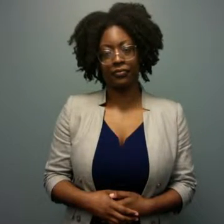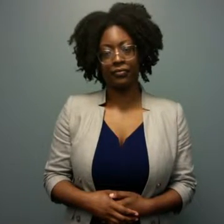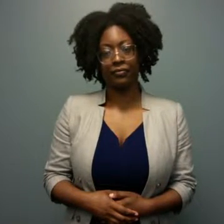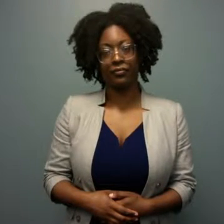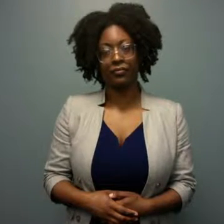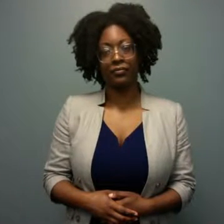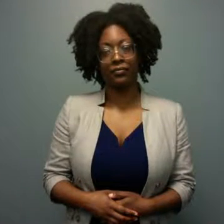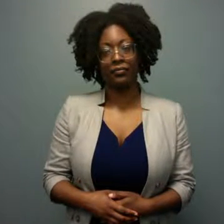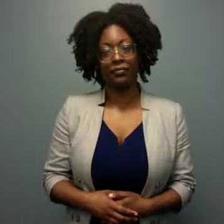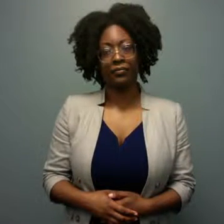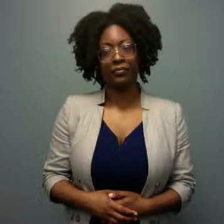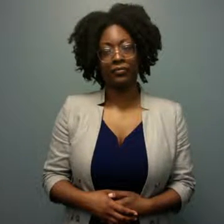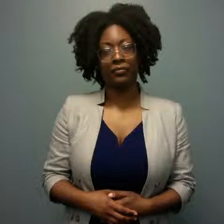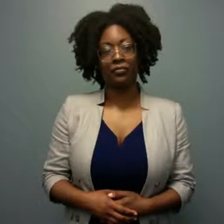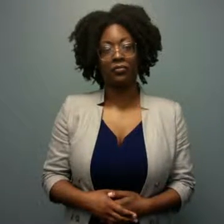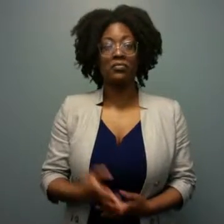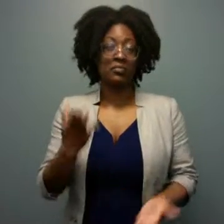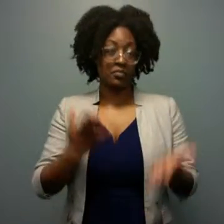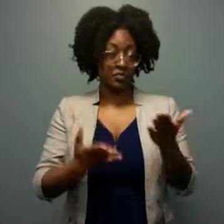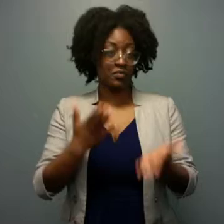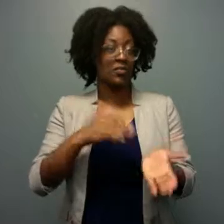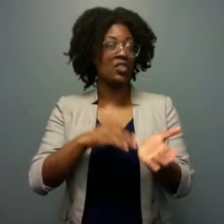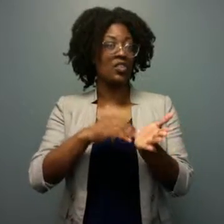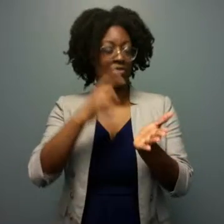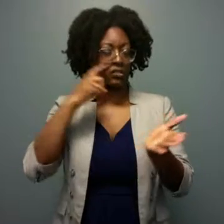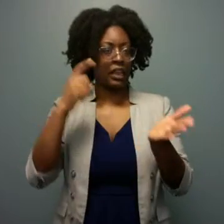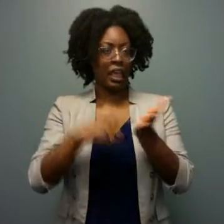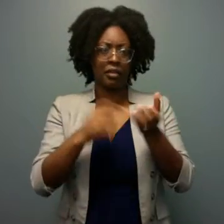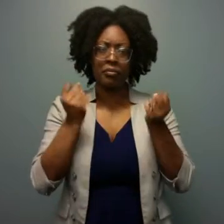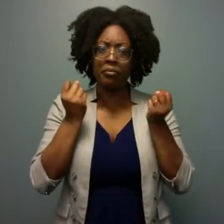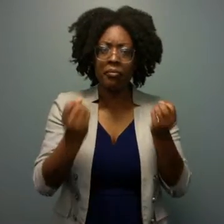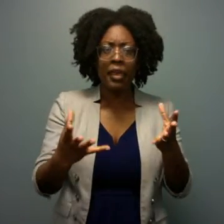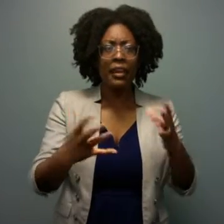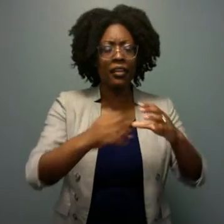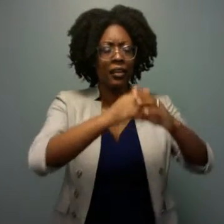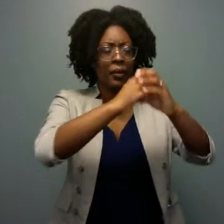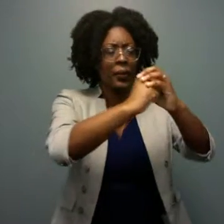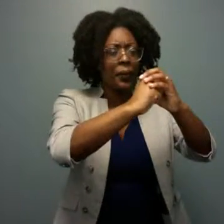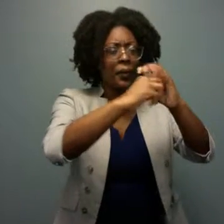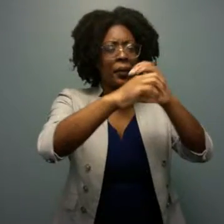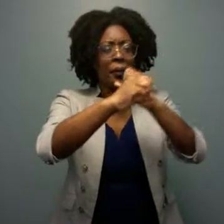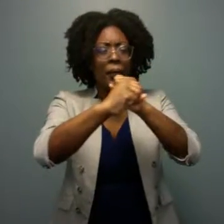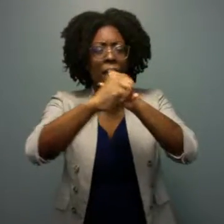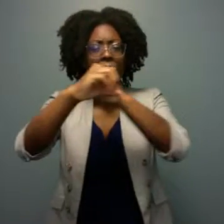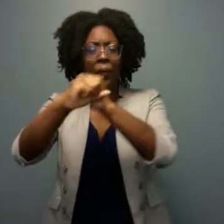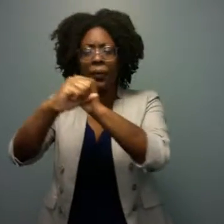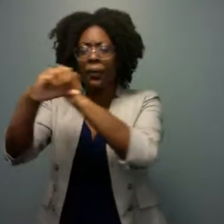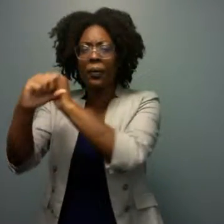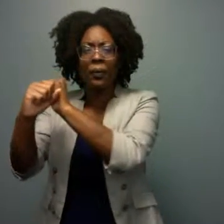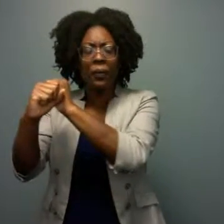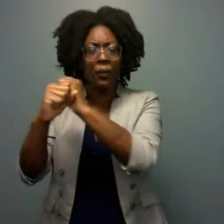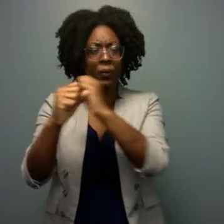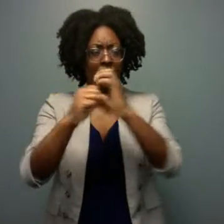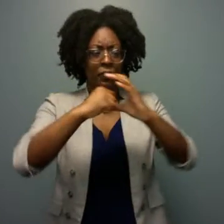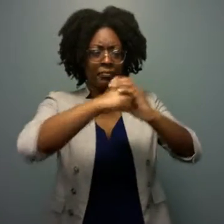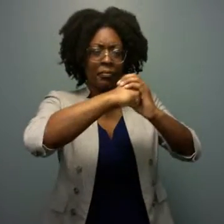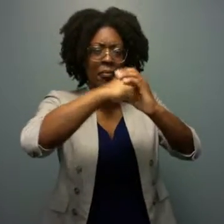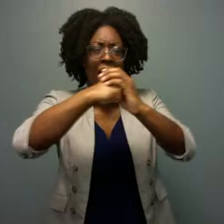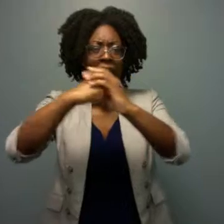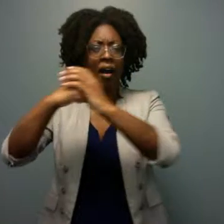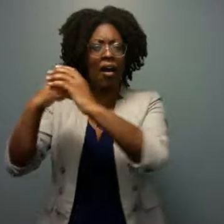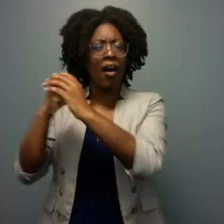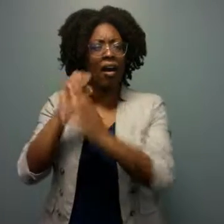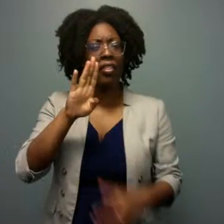If multiple narrowings or blockages are identified or there is a significant narrowing in an artery that is difficult or dangerous to treat with stents,